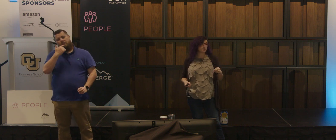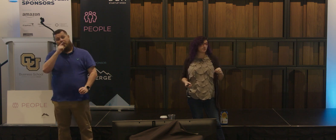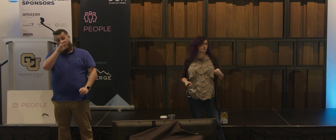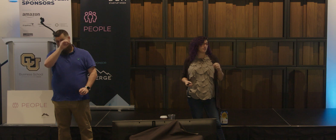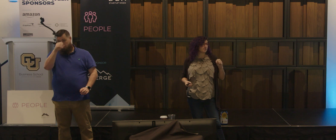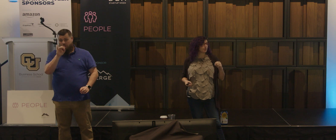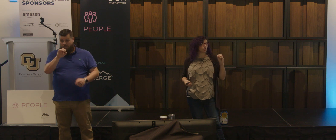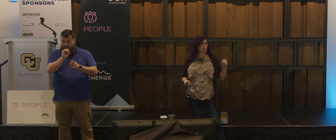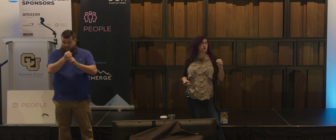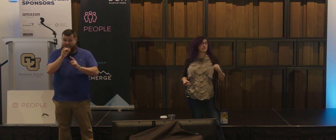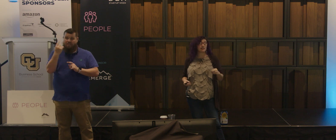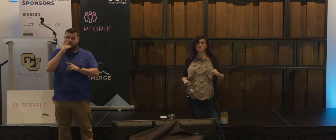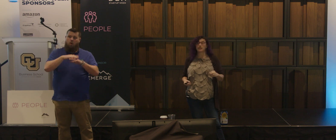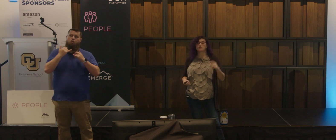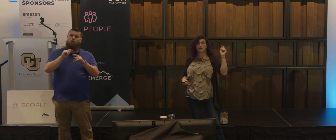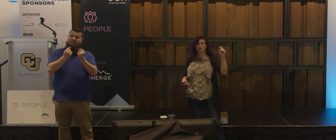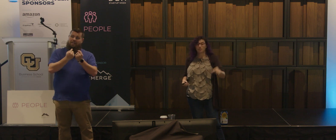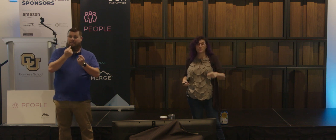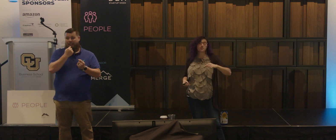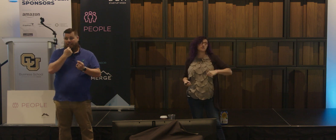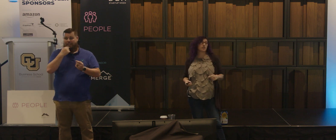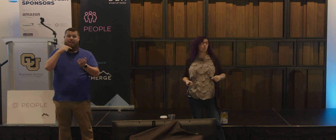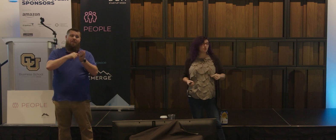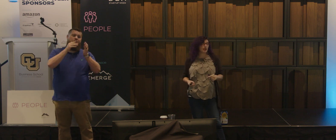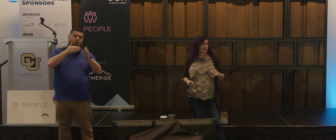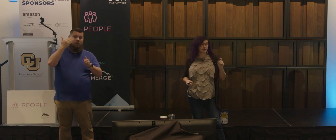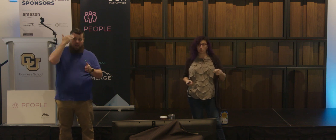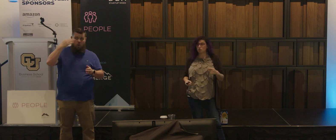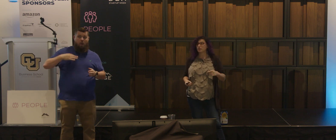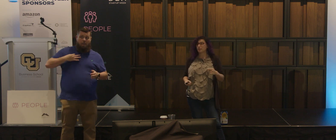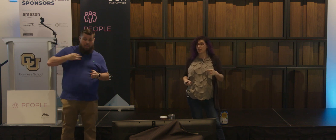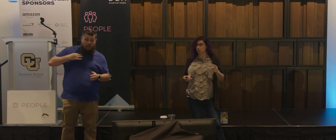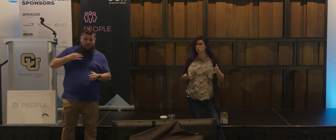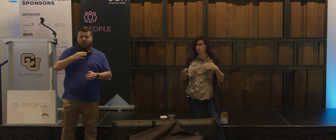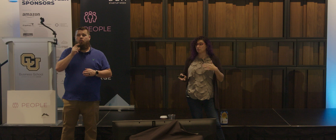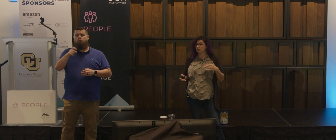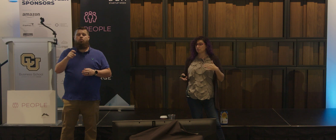100% of cases, if somebody on your current team says, this person I know applied and you should